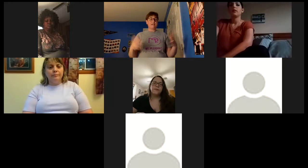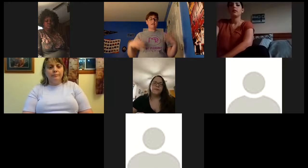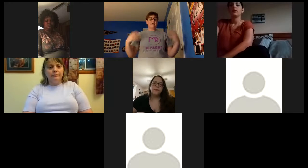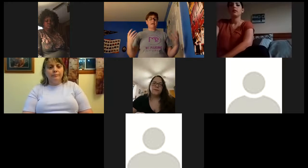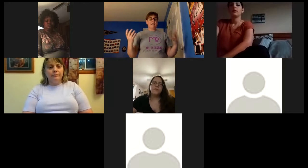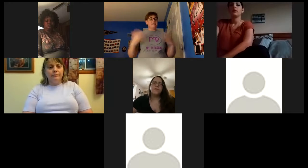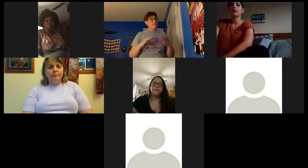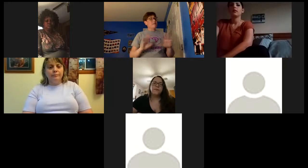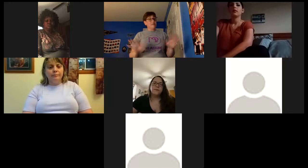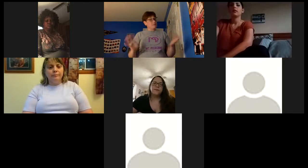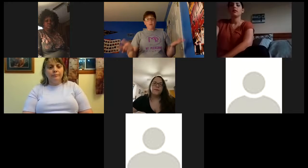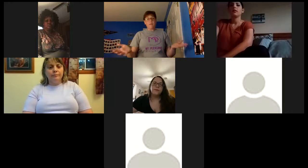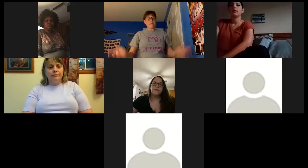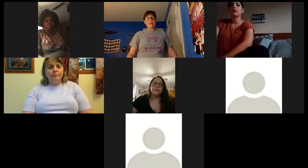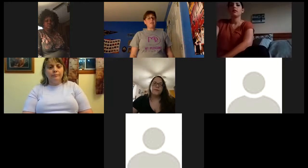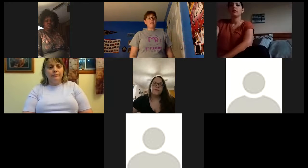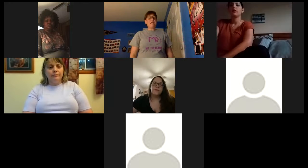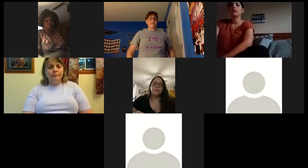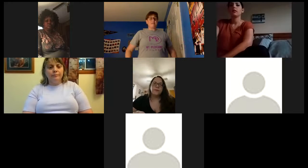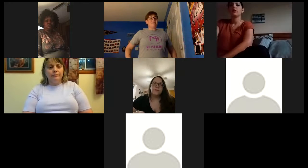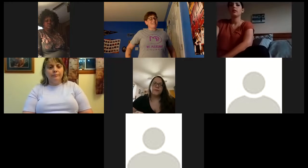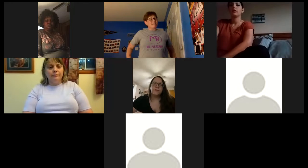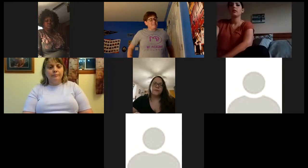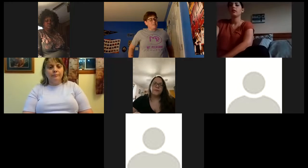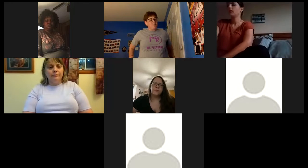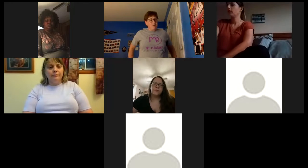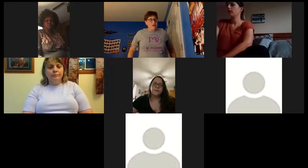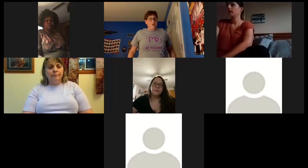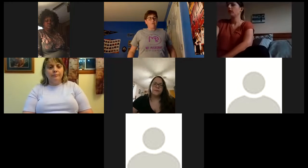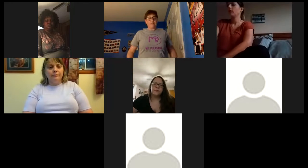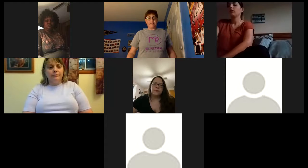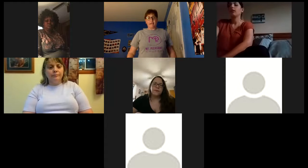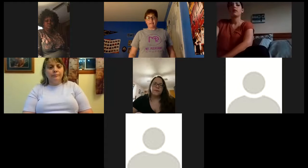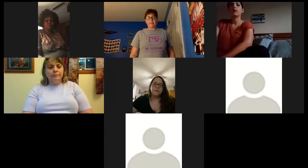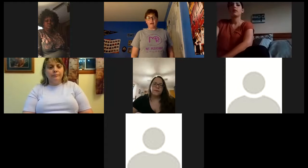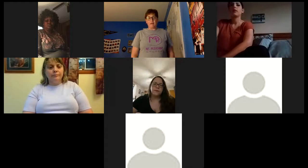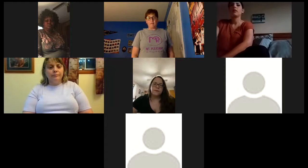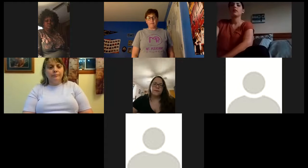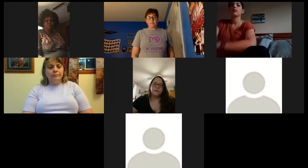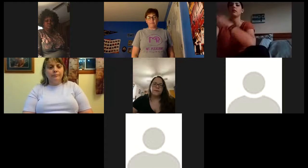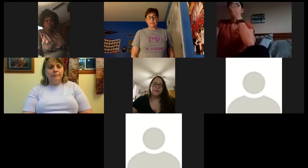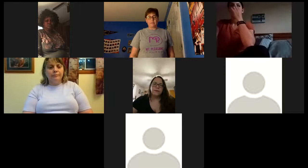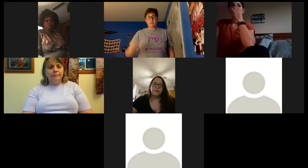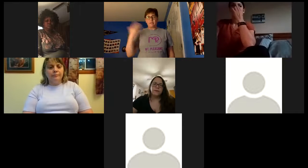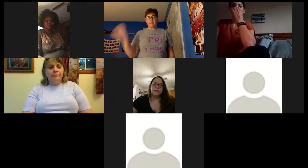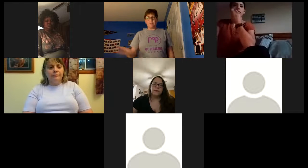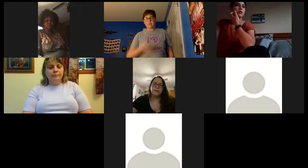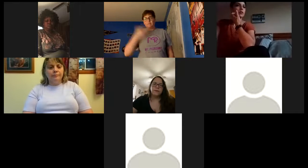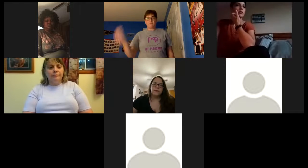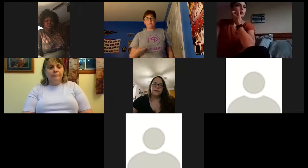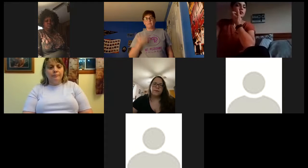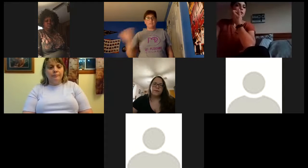everything. And I mean, there are people out there who can't, but it's more rare that's